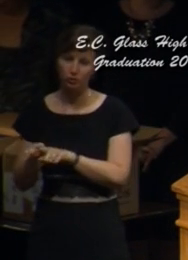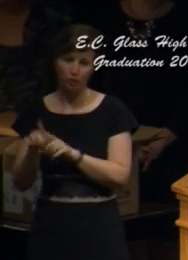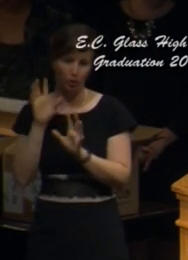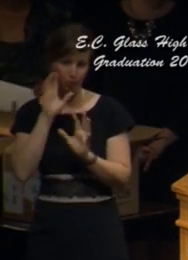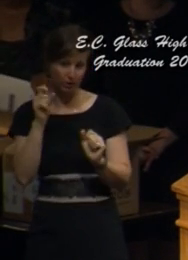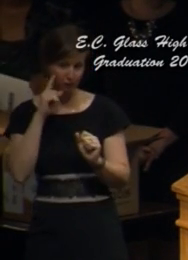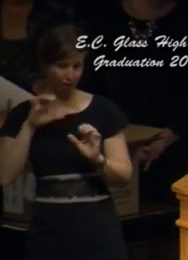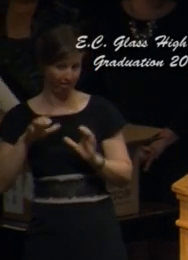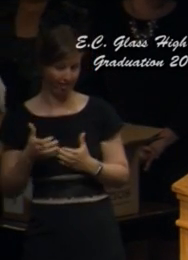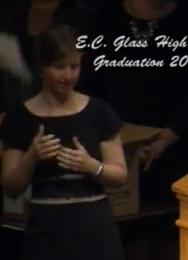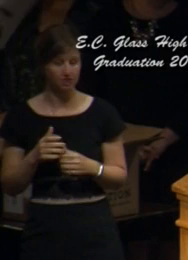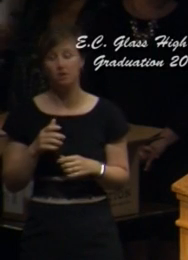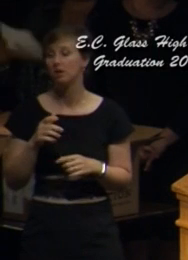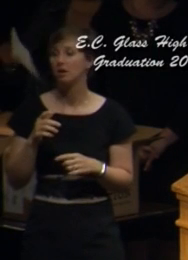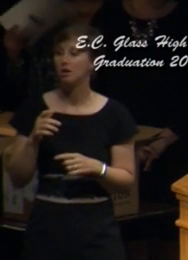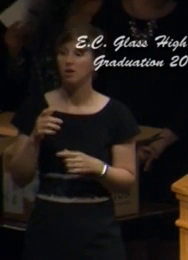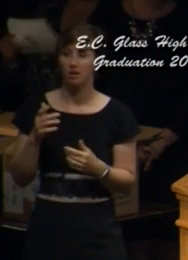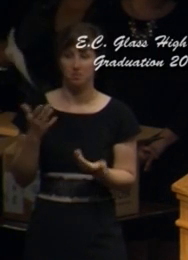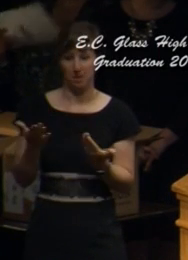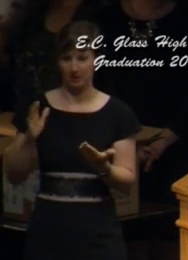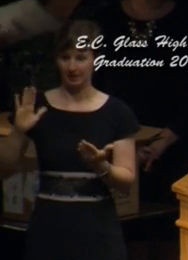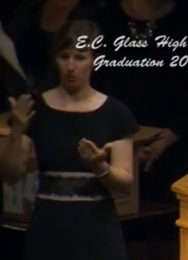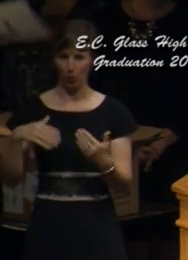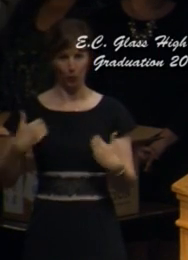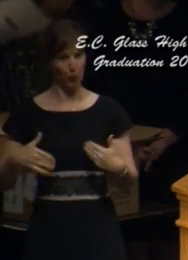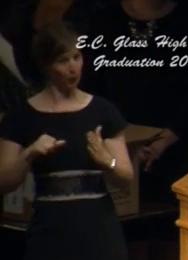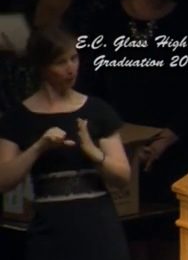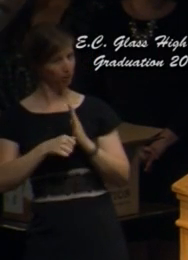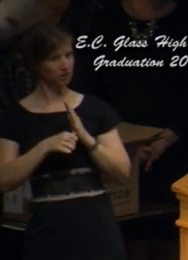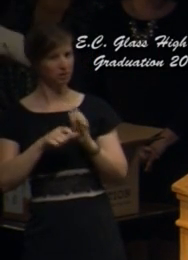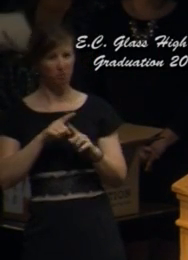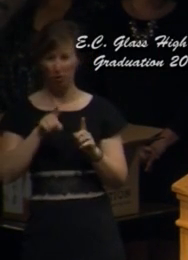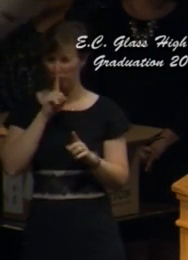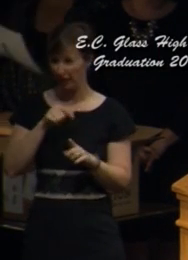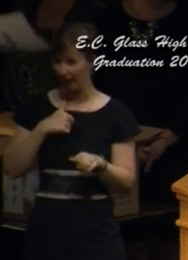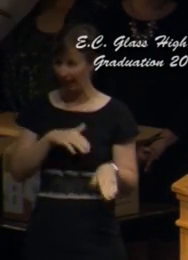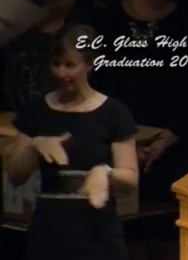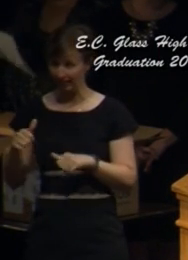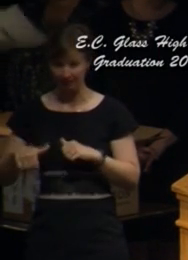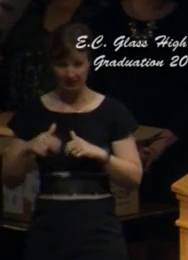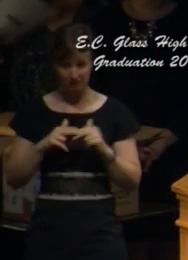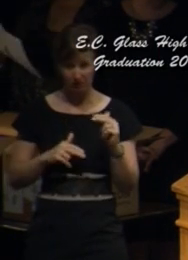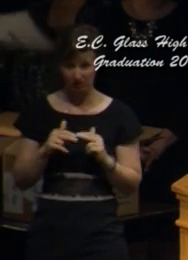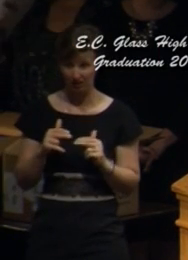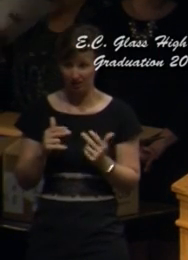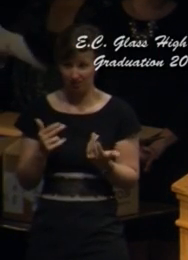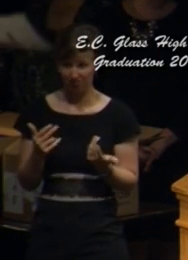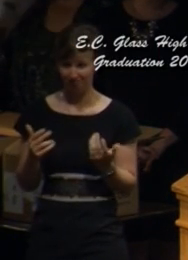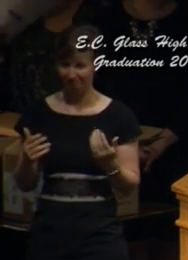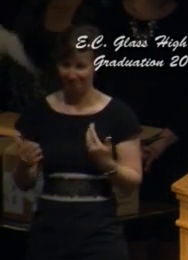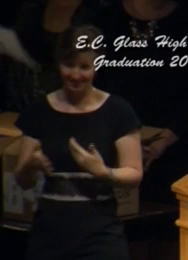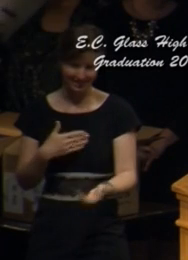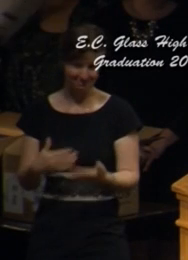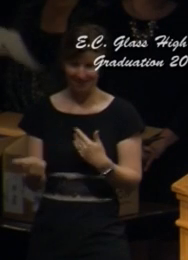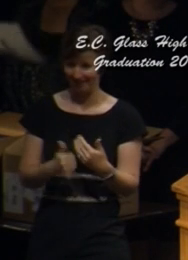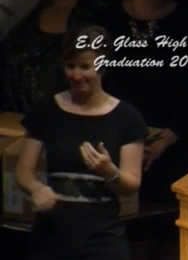Theater. While this may seem impressive, the fact is that when I leave this building, none of it will matter